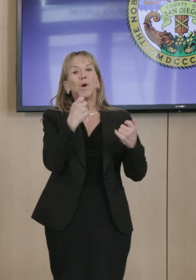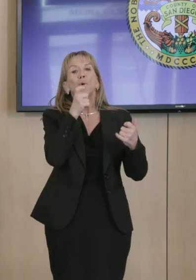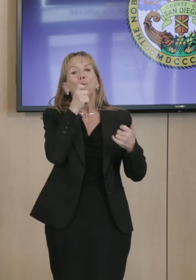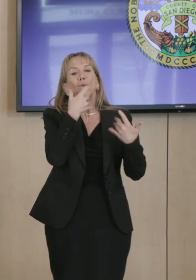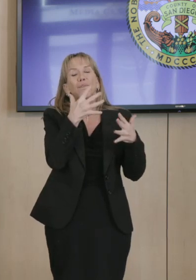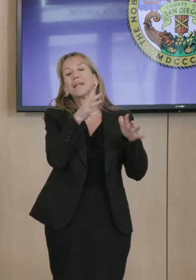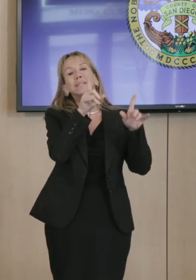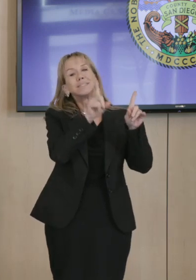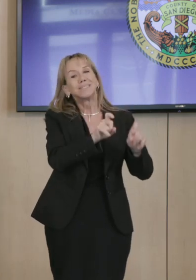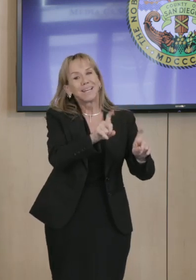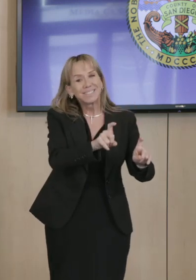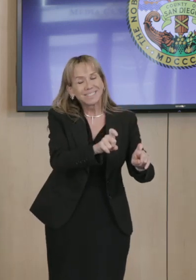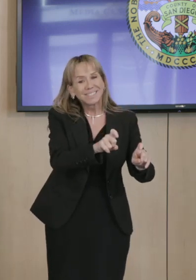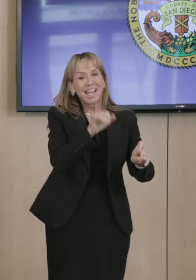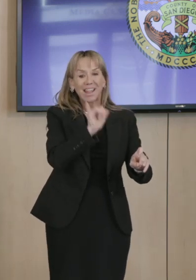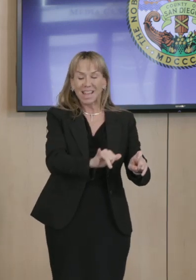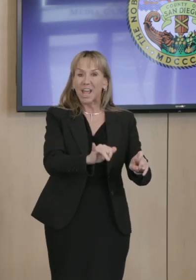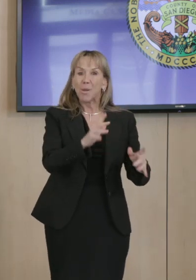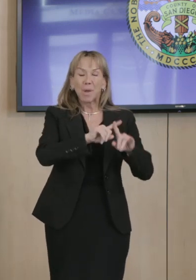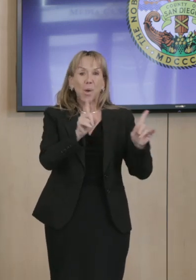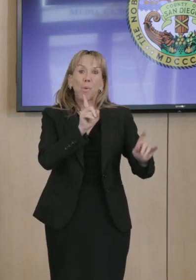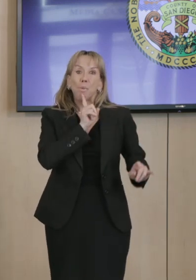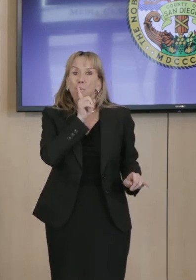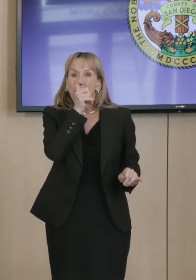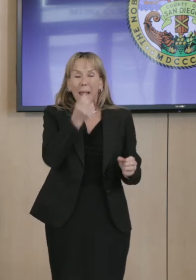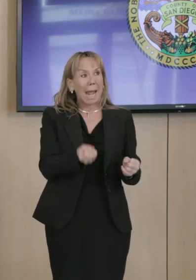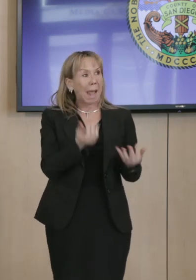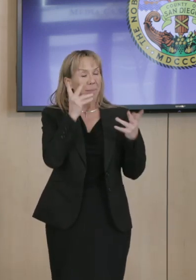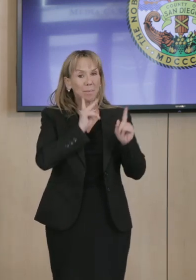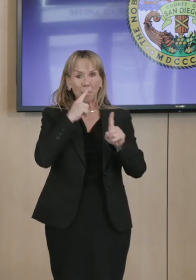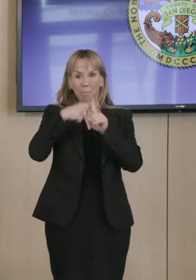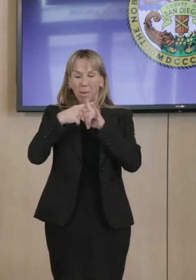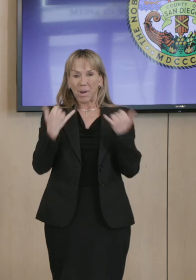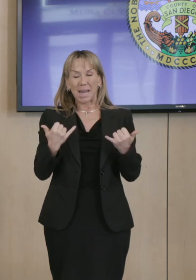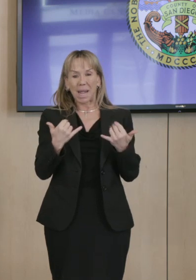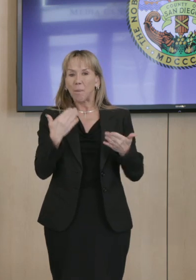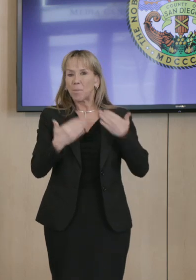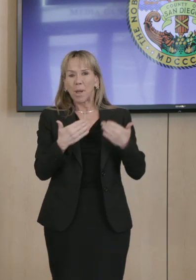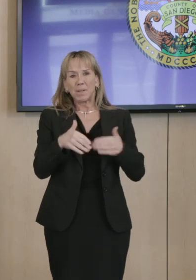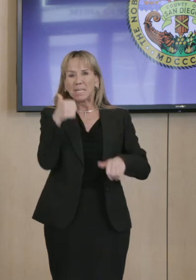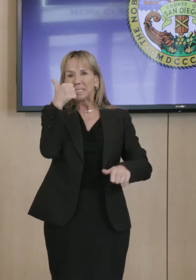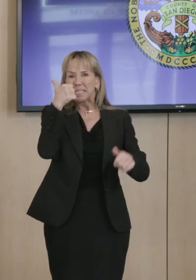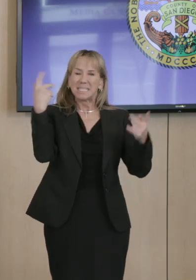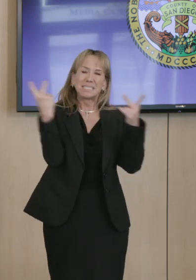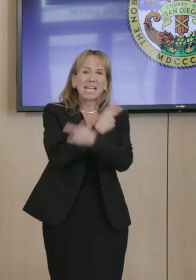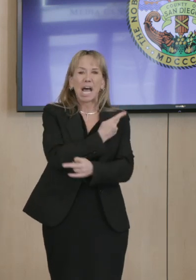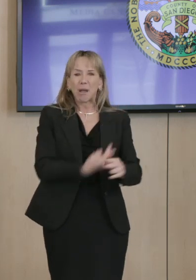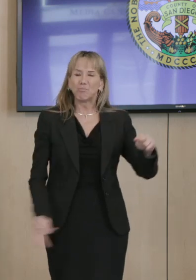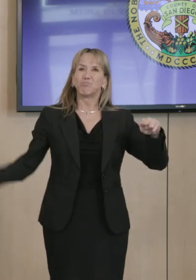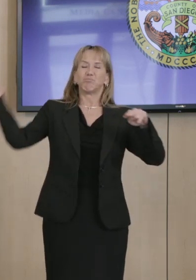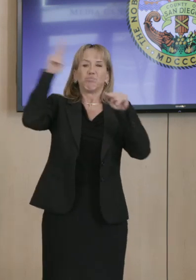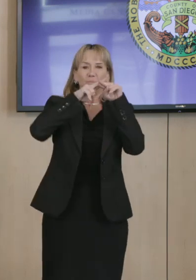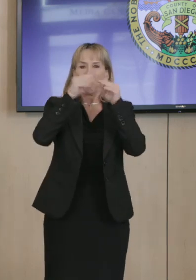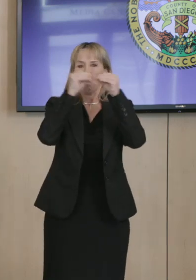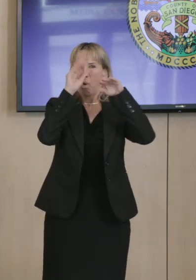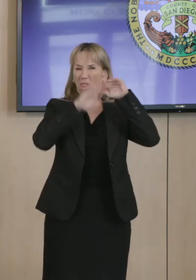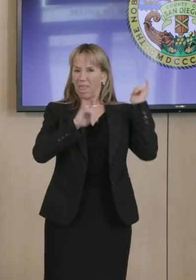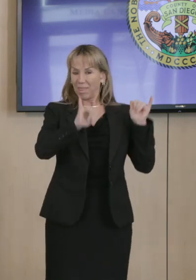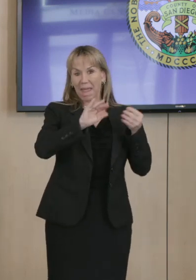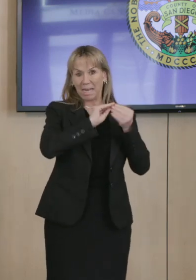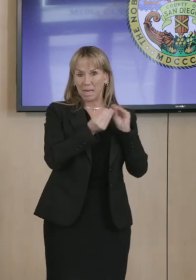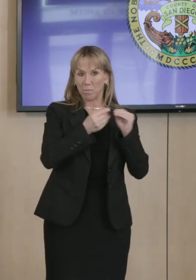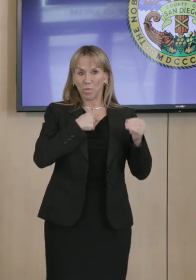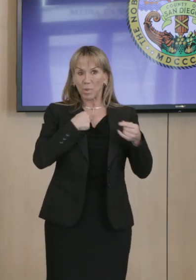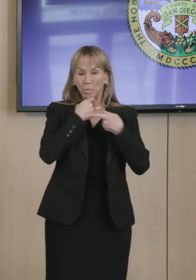by our public health experts is the real number is probably 10 times greater than what we are reporting. So we are doing everything we can to flatten the